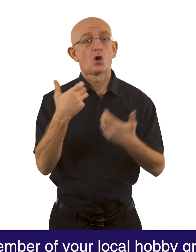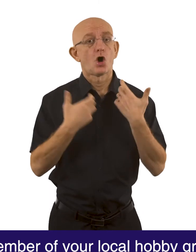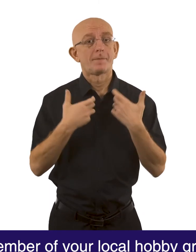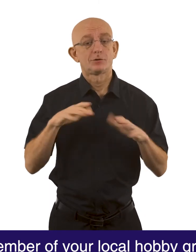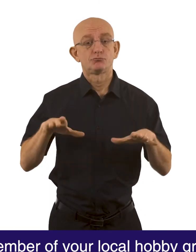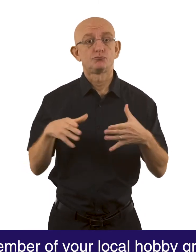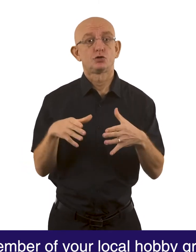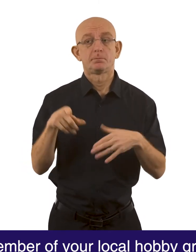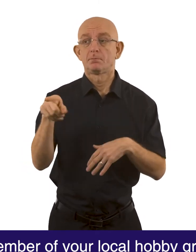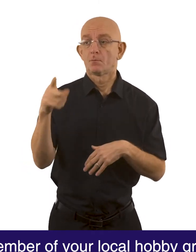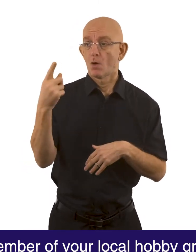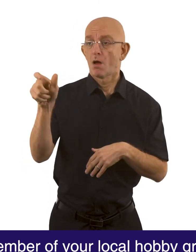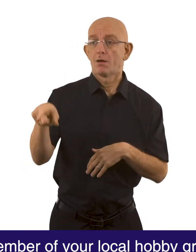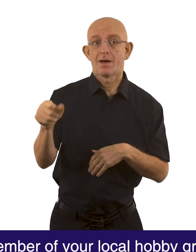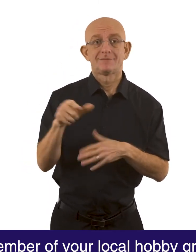a member of your local hobby group,